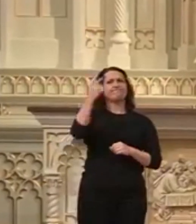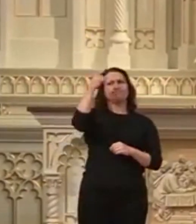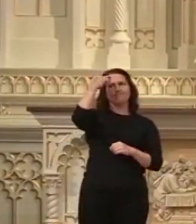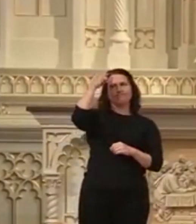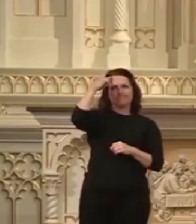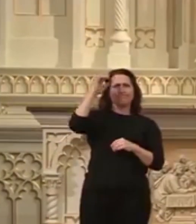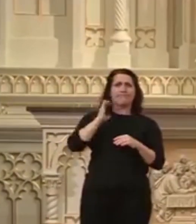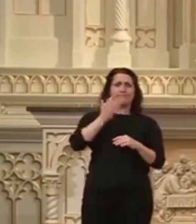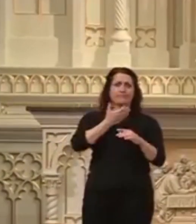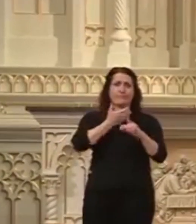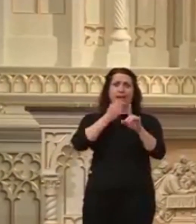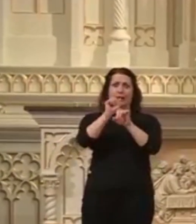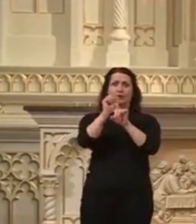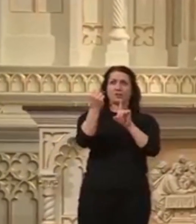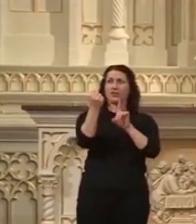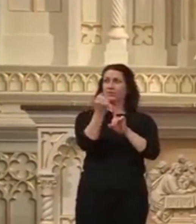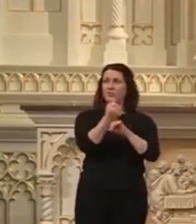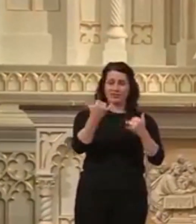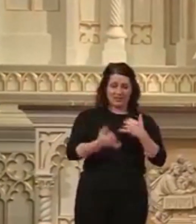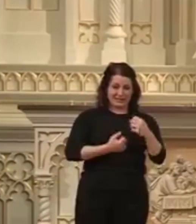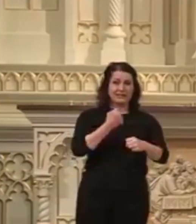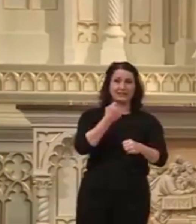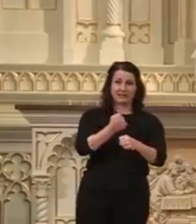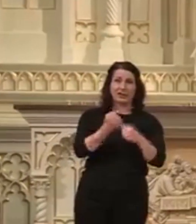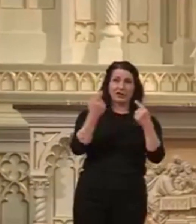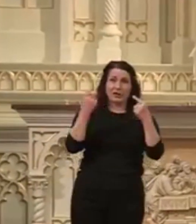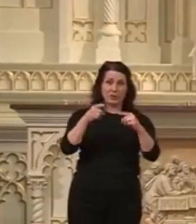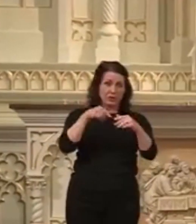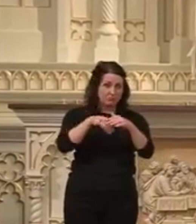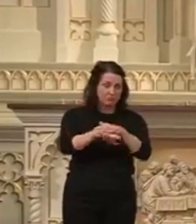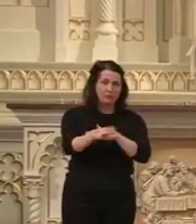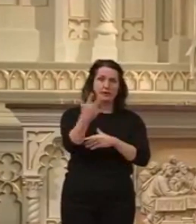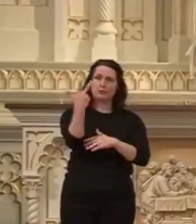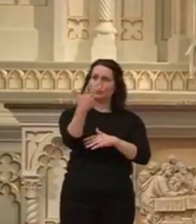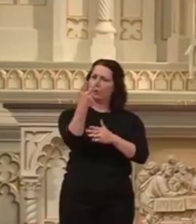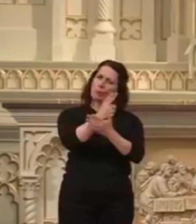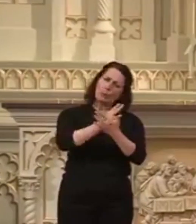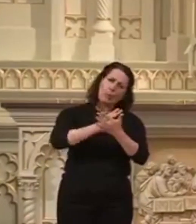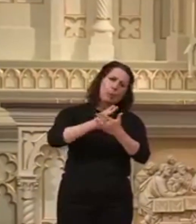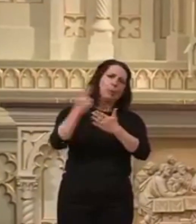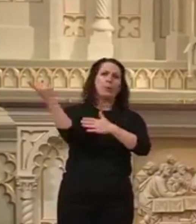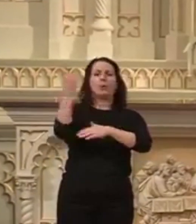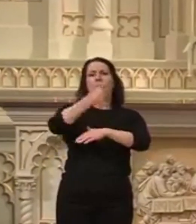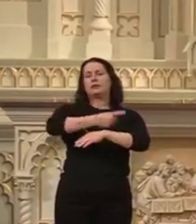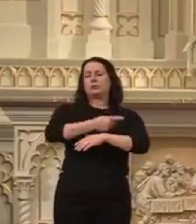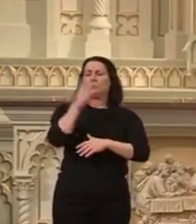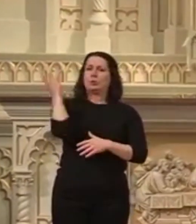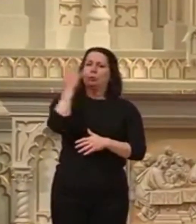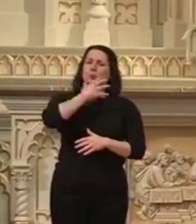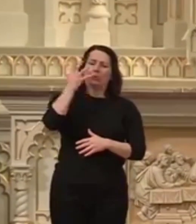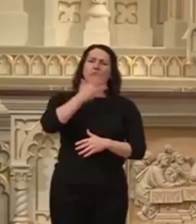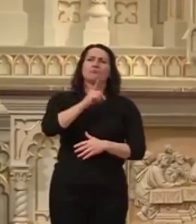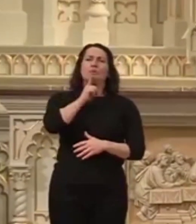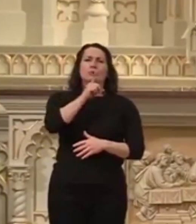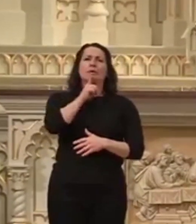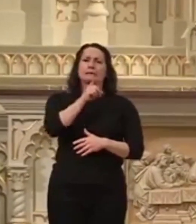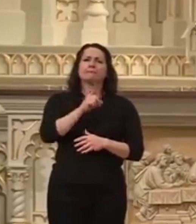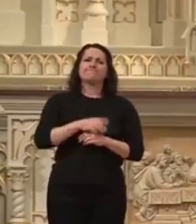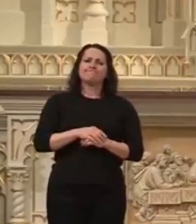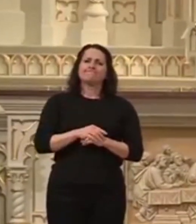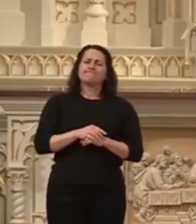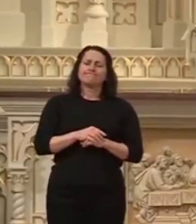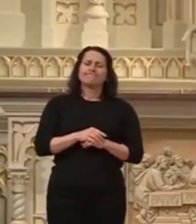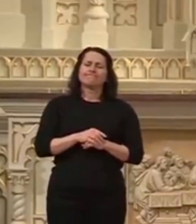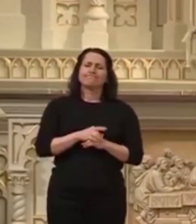we find ourselves in this year as we enter into these three sacred days, it merits